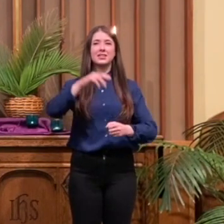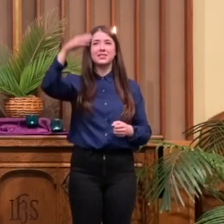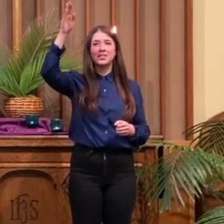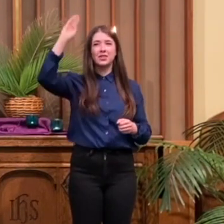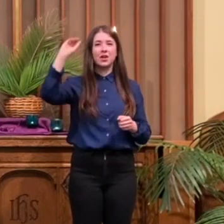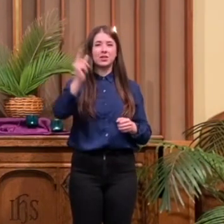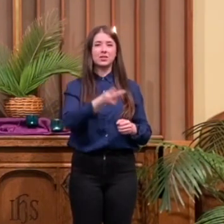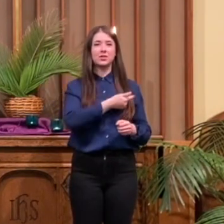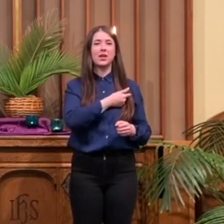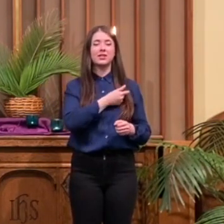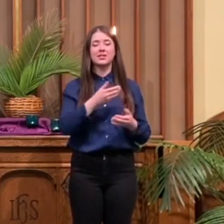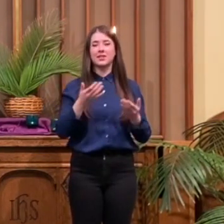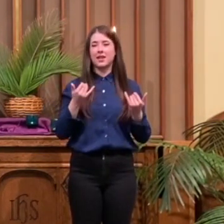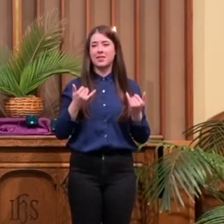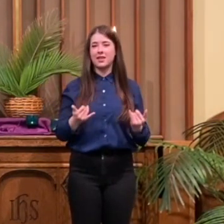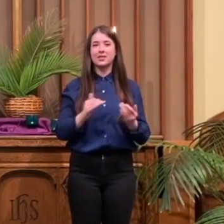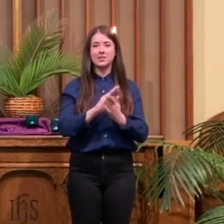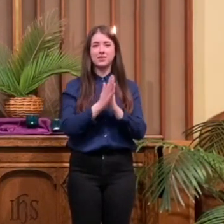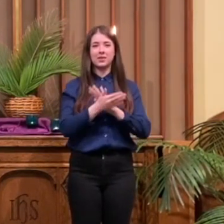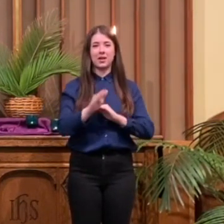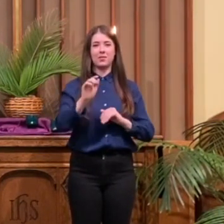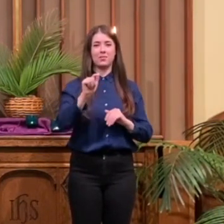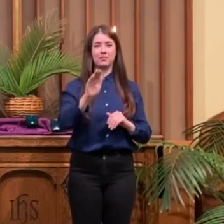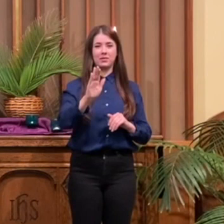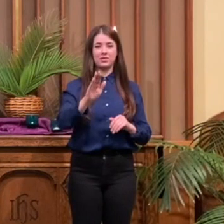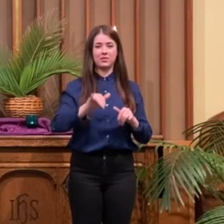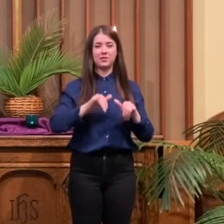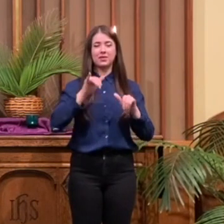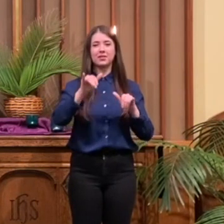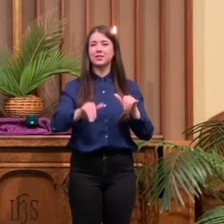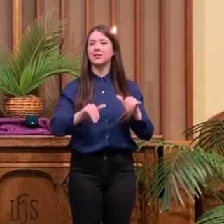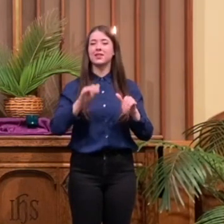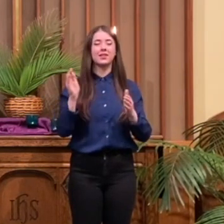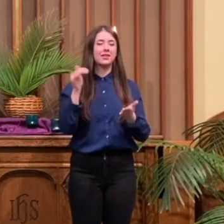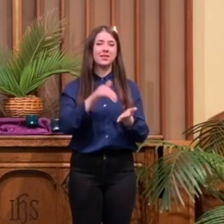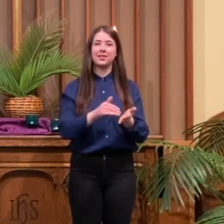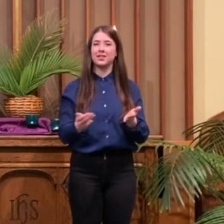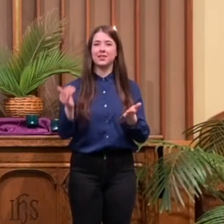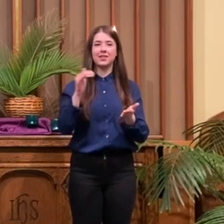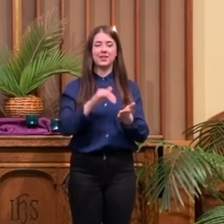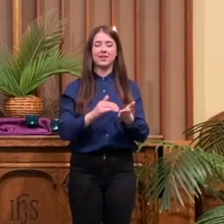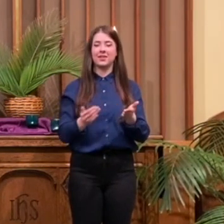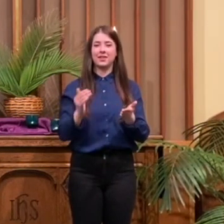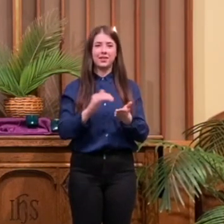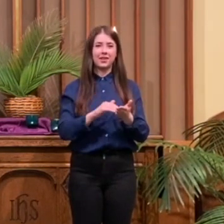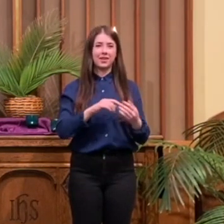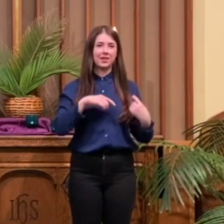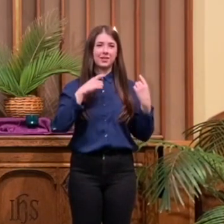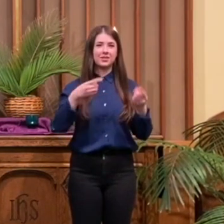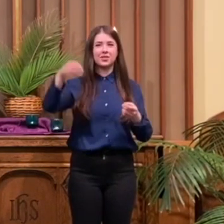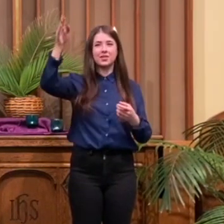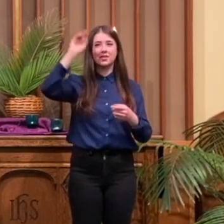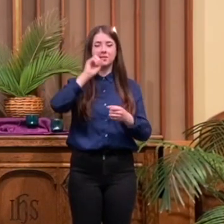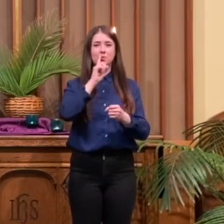may this be your rhythm again and again and again until God's promised